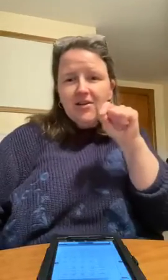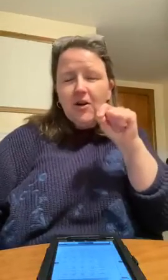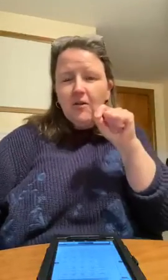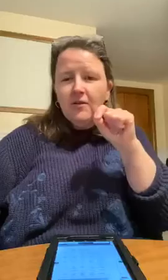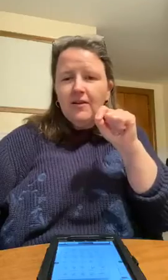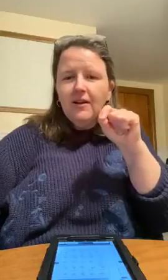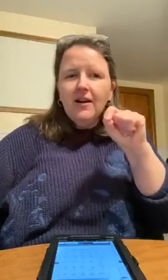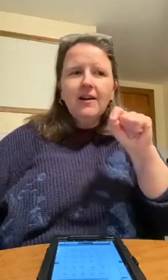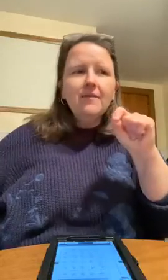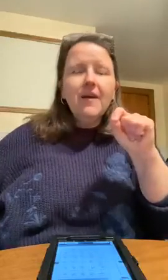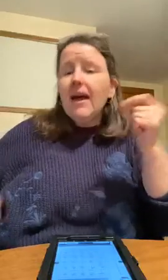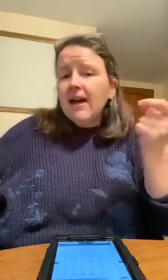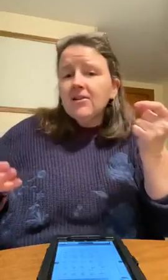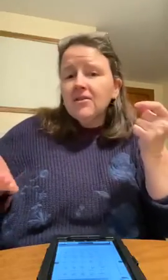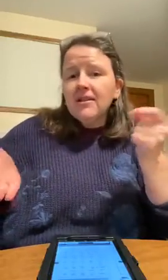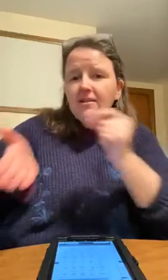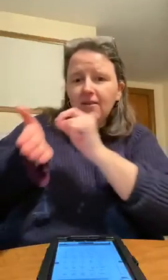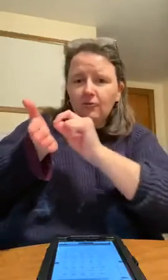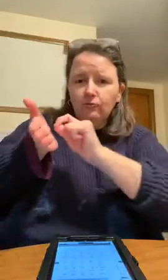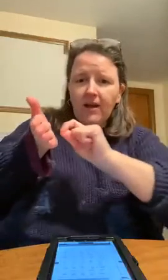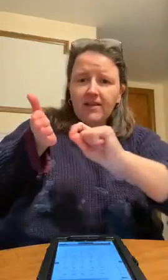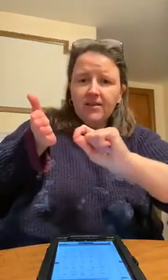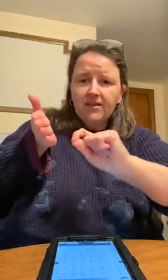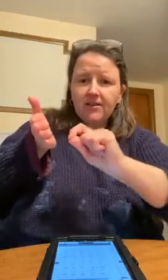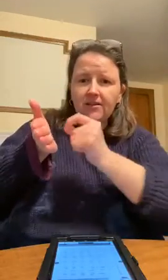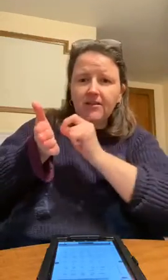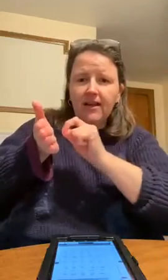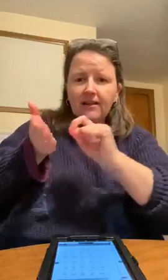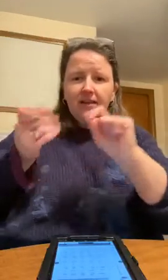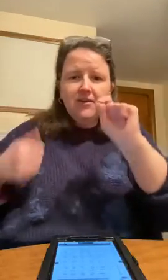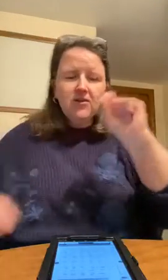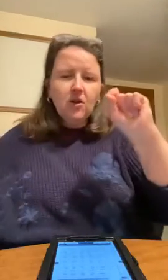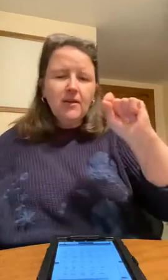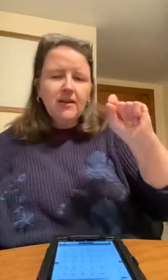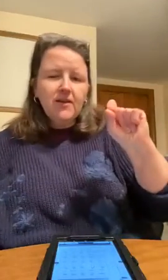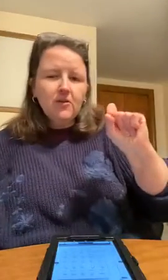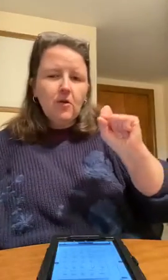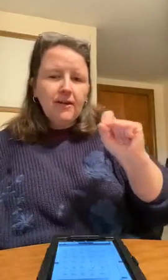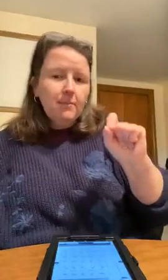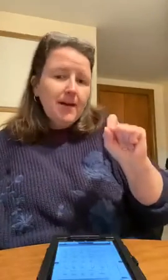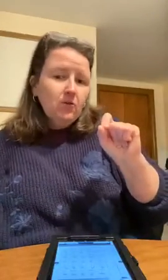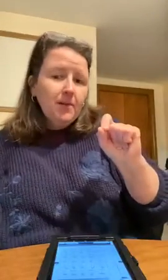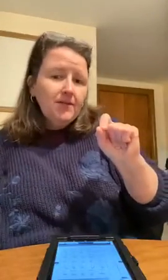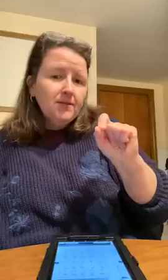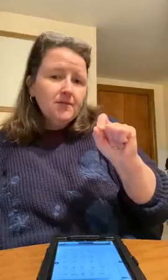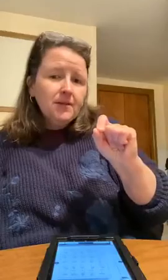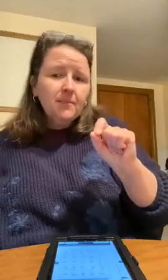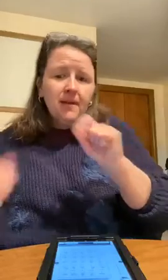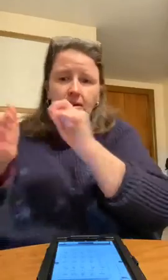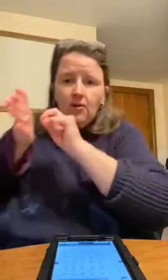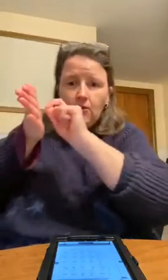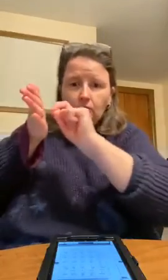show, actually, right, okay, like showing like you're holding a pen or a pencil or something,